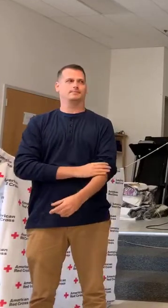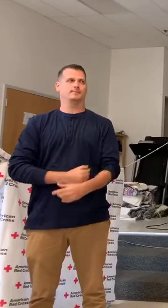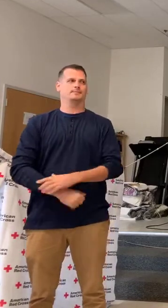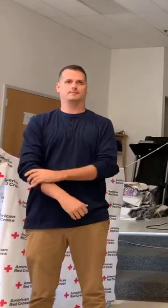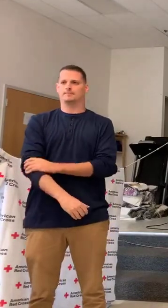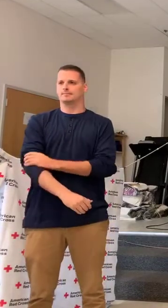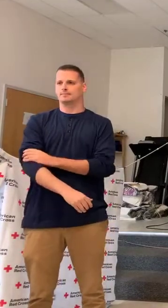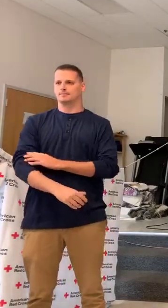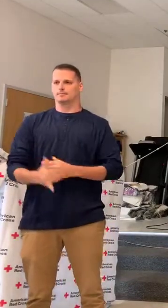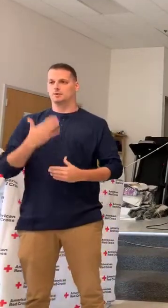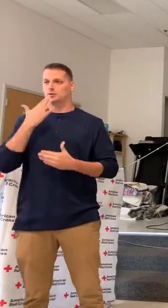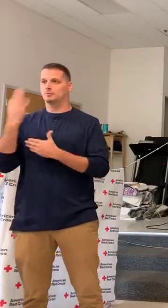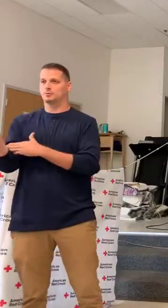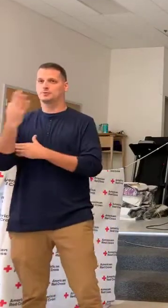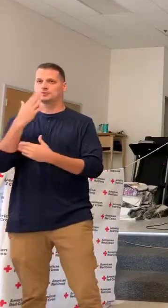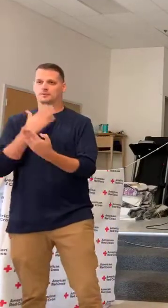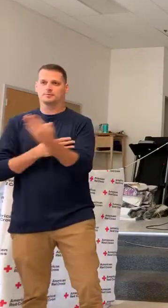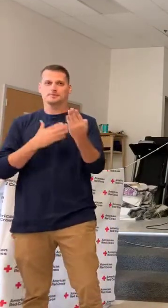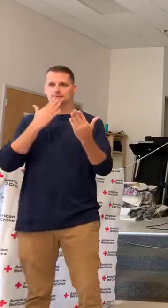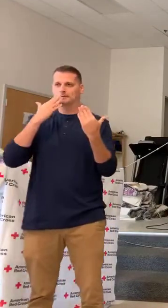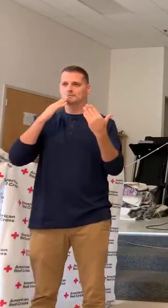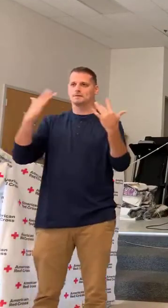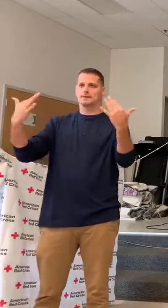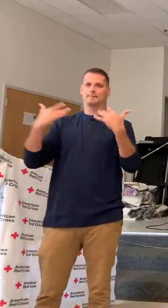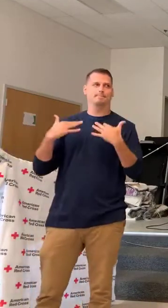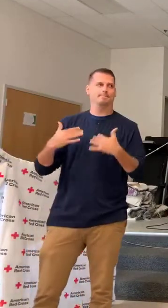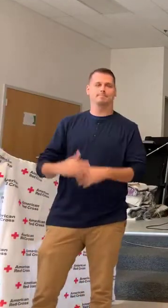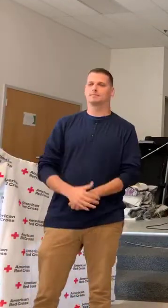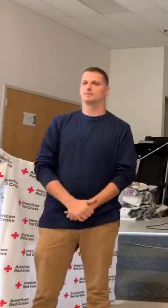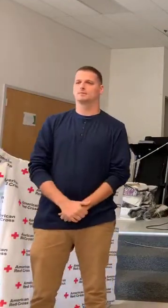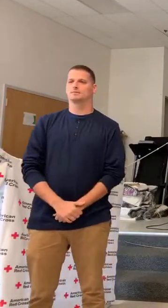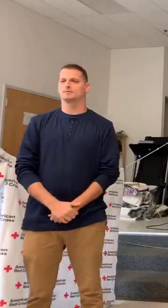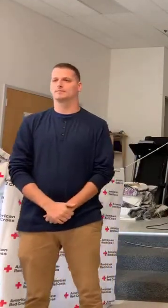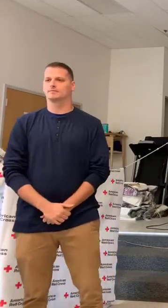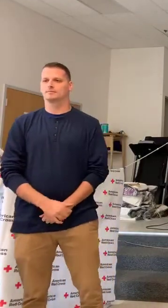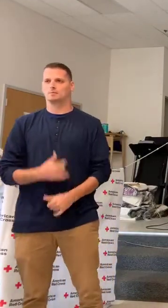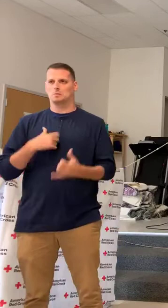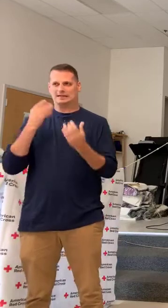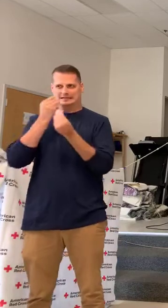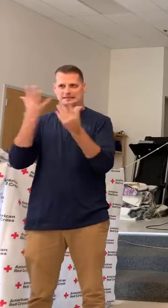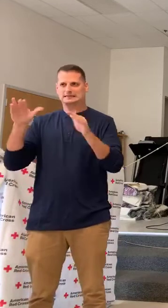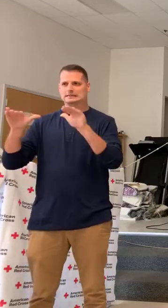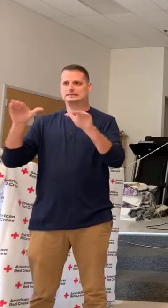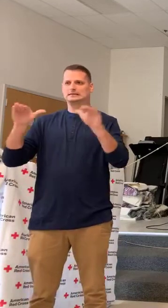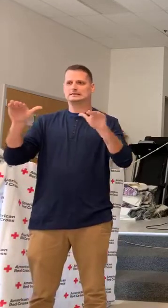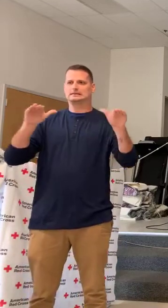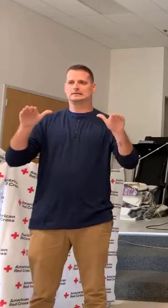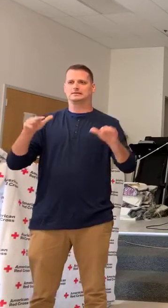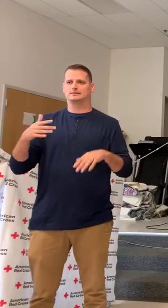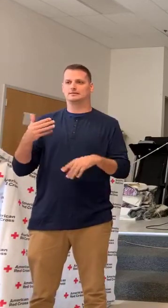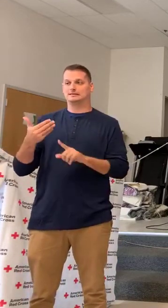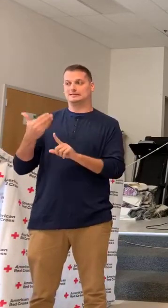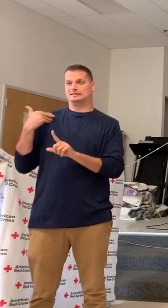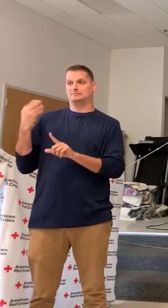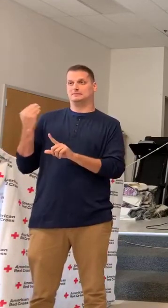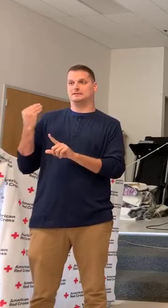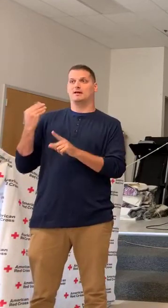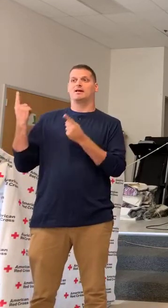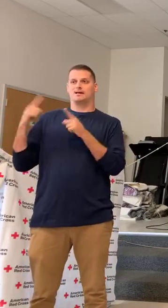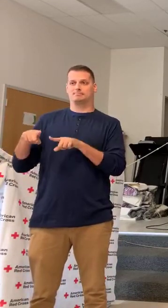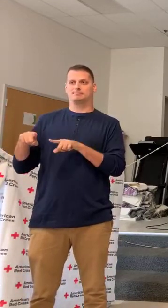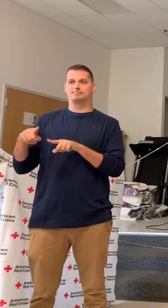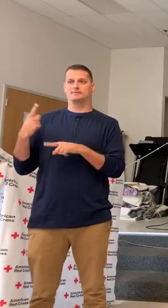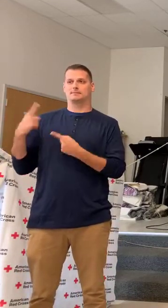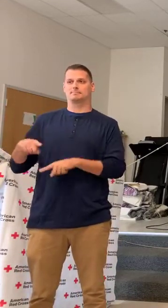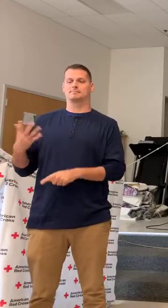Good morning. Thanks for coming. I guess I want to start, let's go back to Monday and how we got here. So first, my